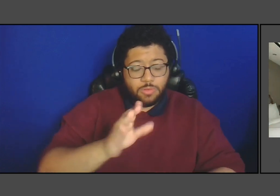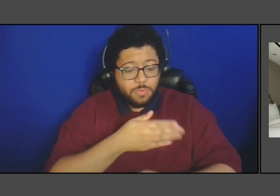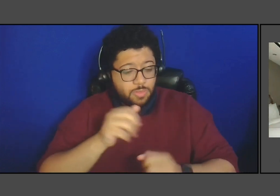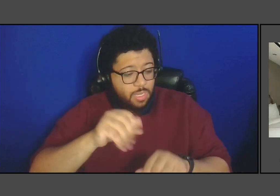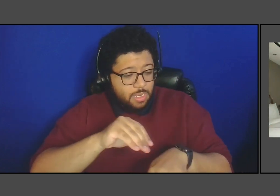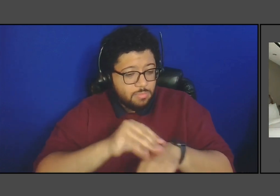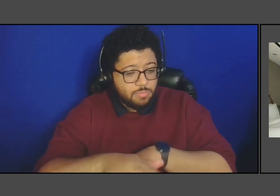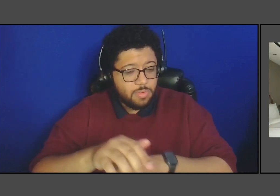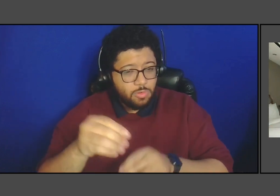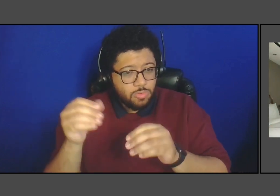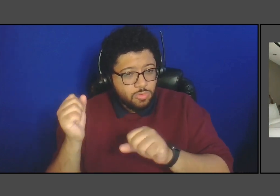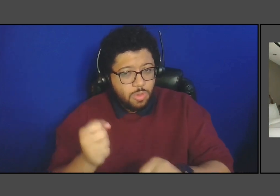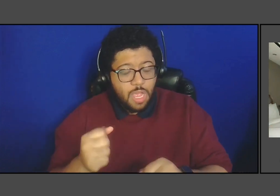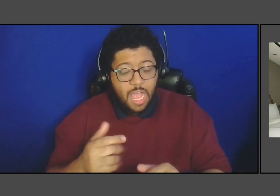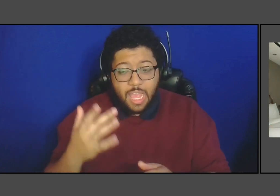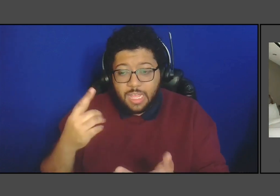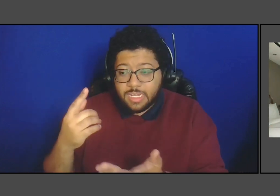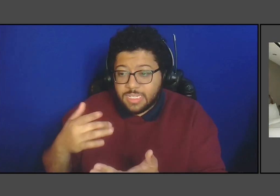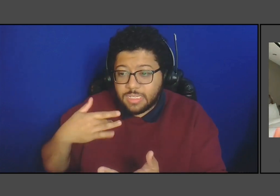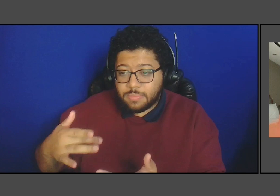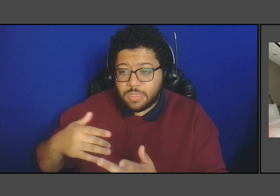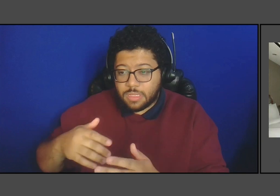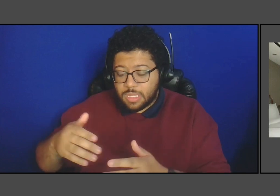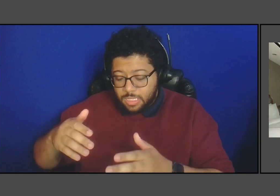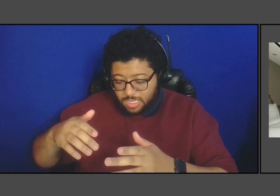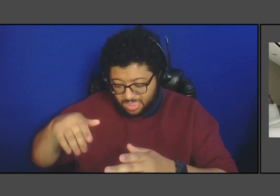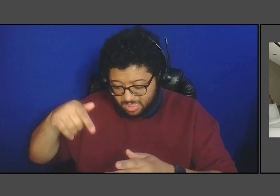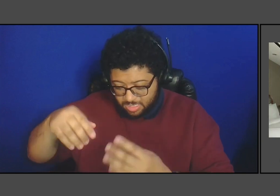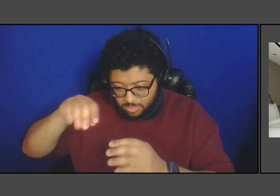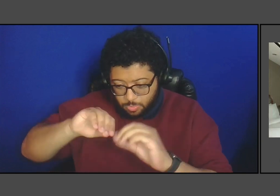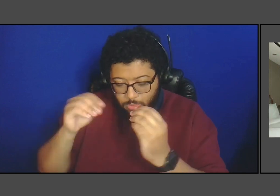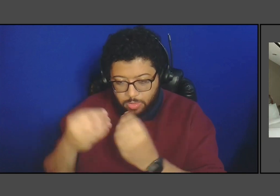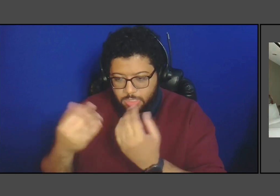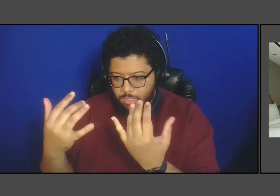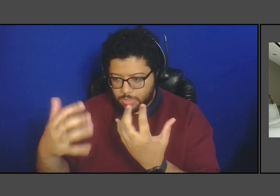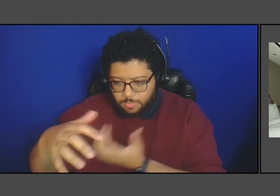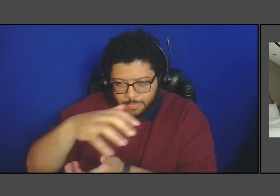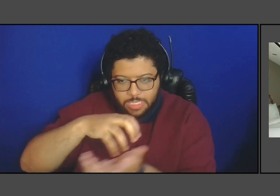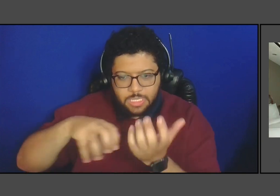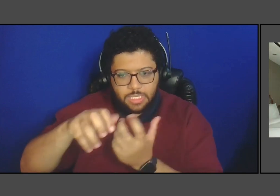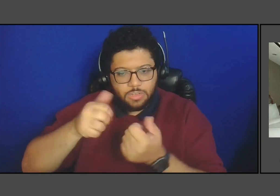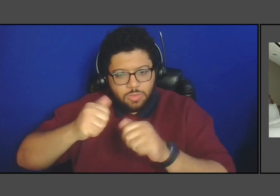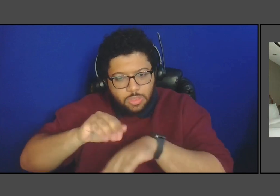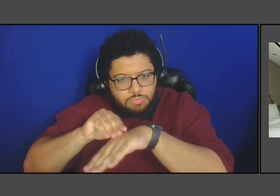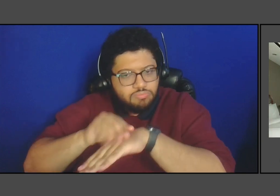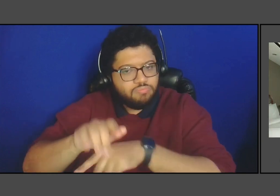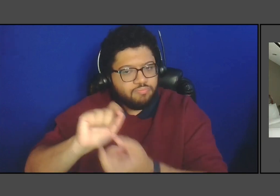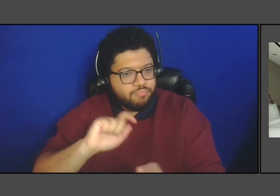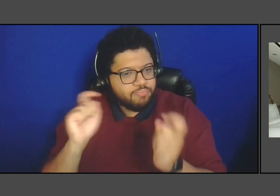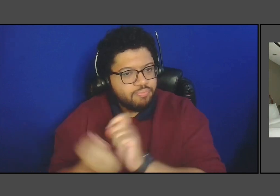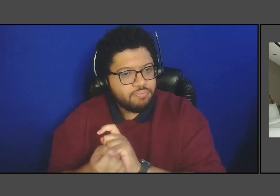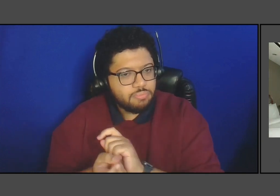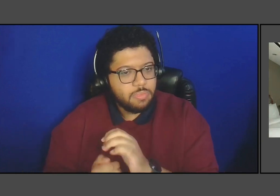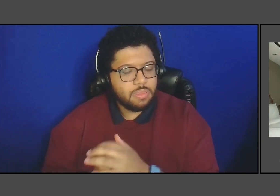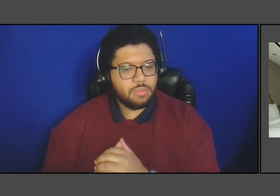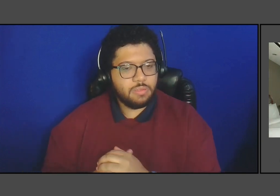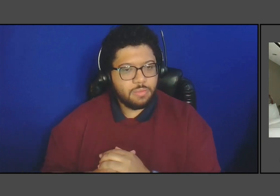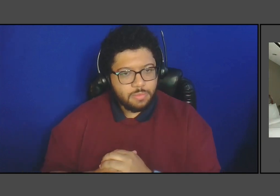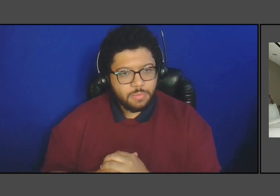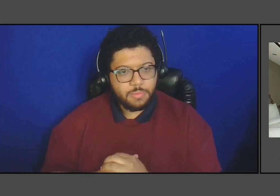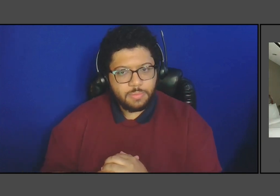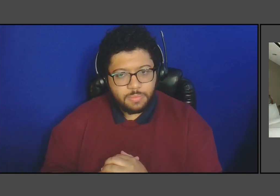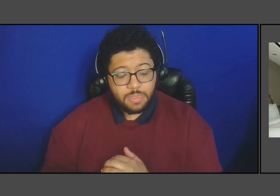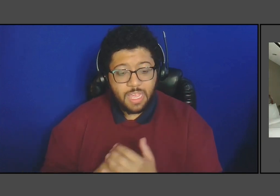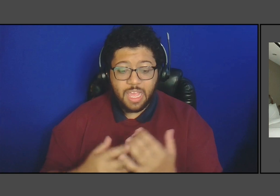blending that. To me, that's exciting, to make change. And then, you know, these days I have